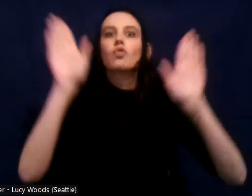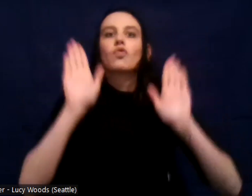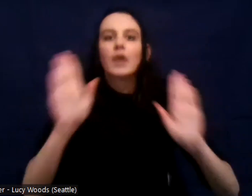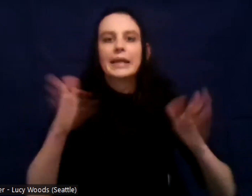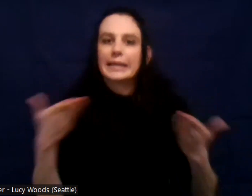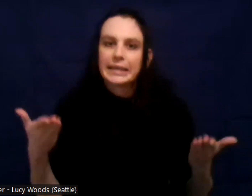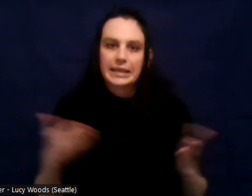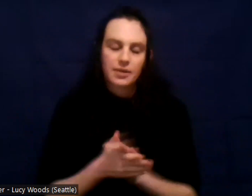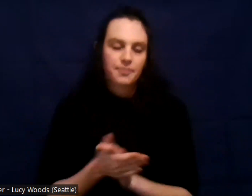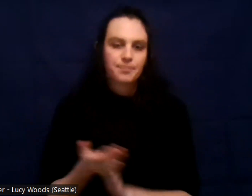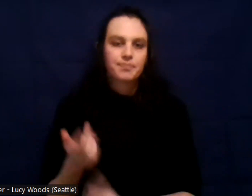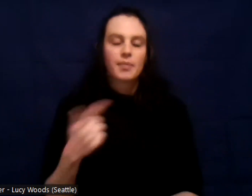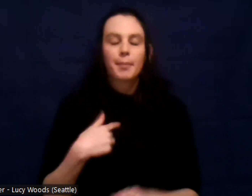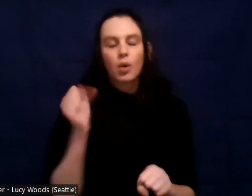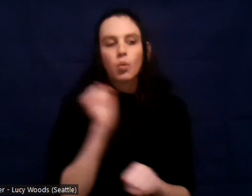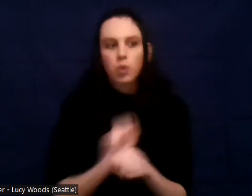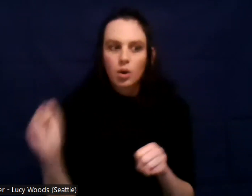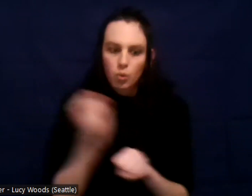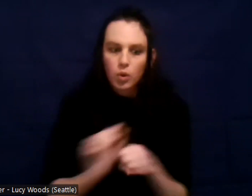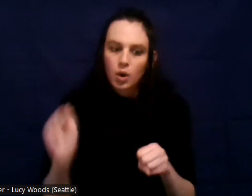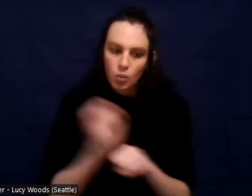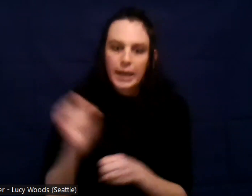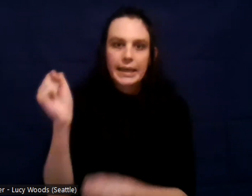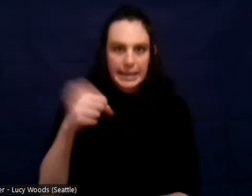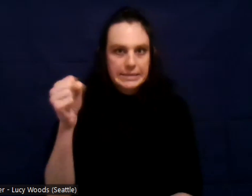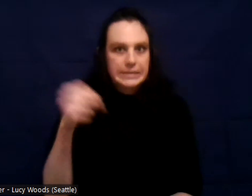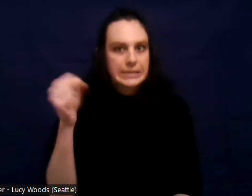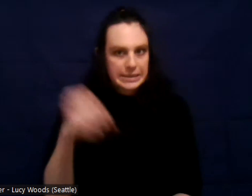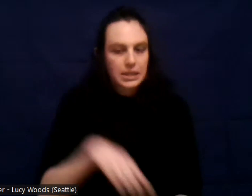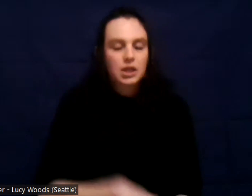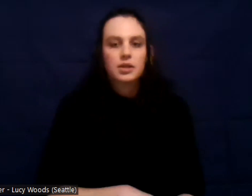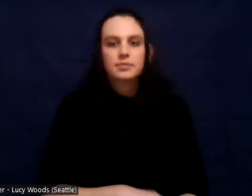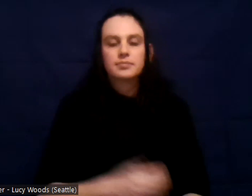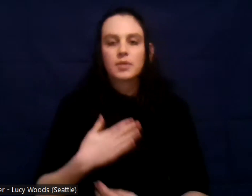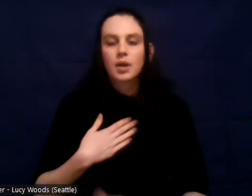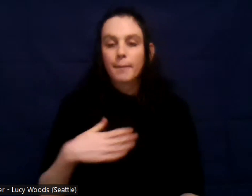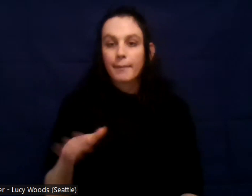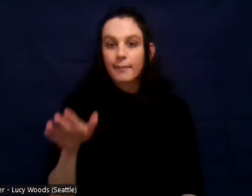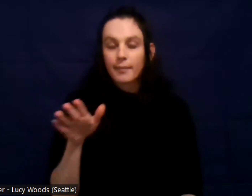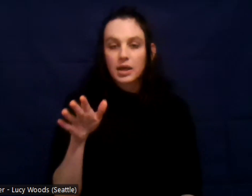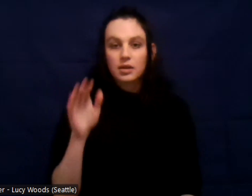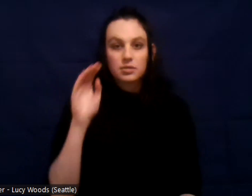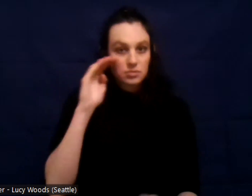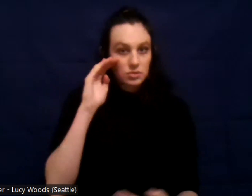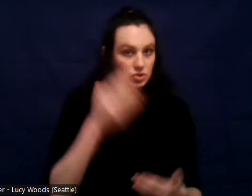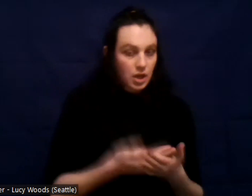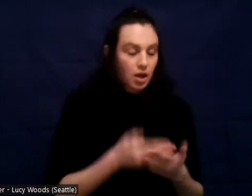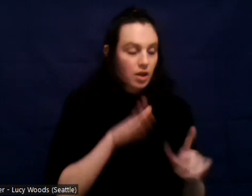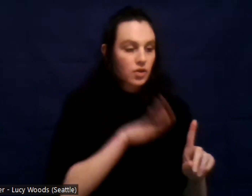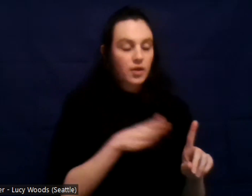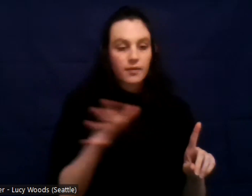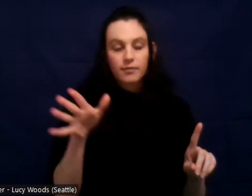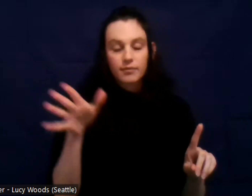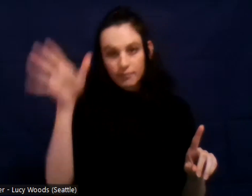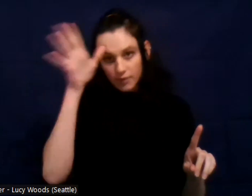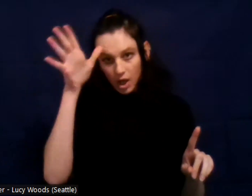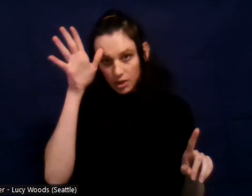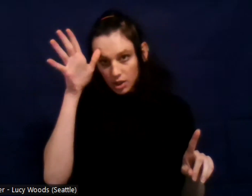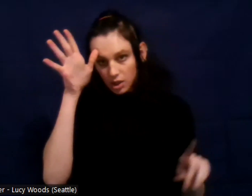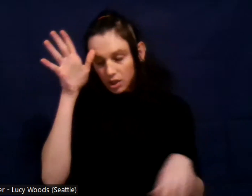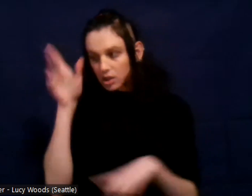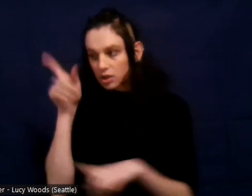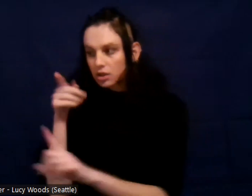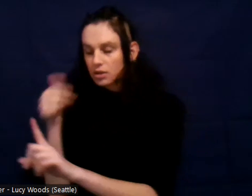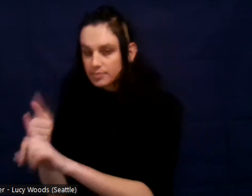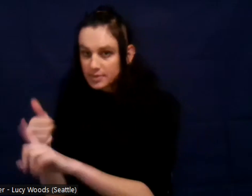take some work. So um my child's father, who's now my husband, at first being newly